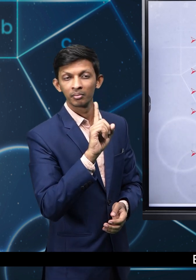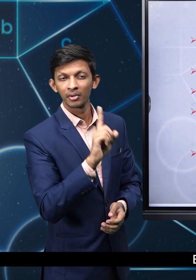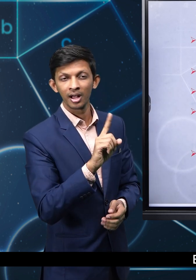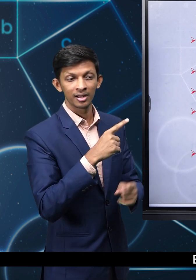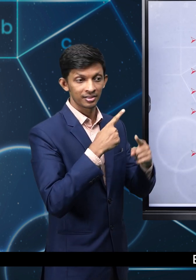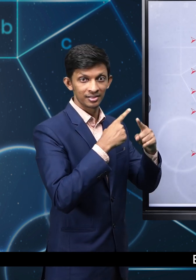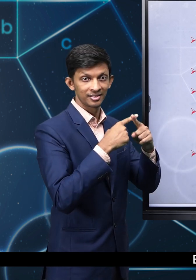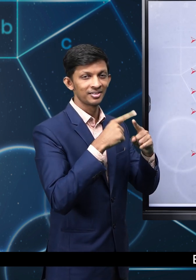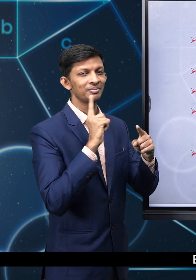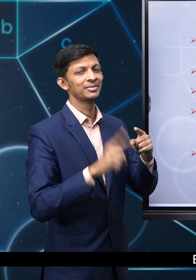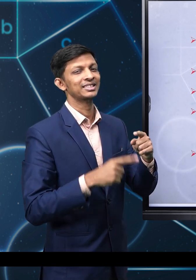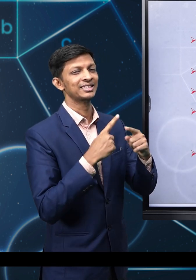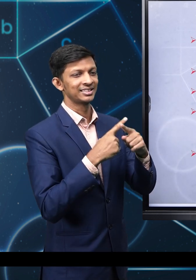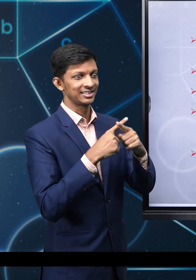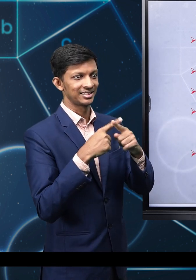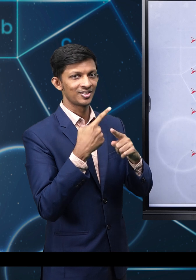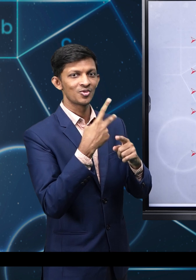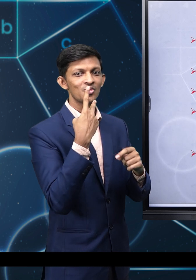But the product of two perfect squares is a perfect square.